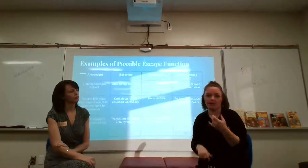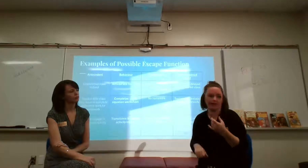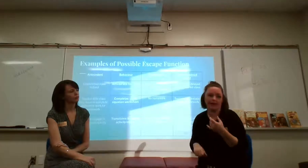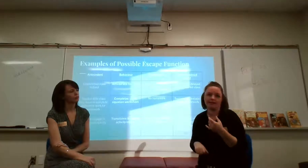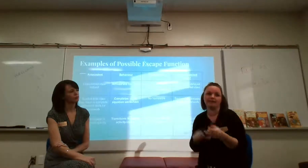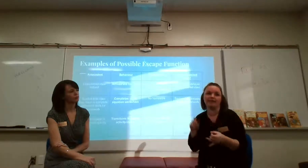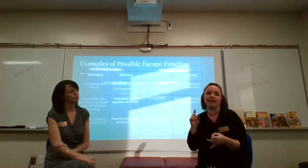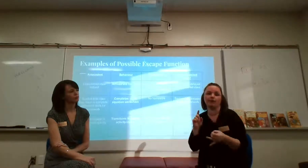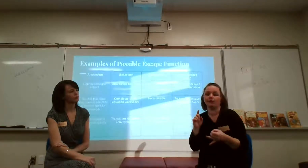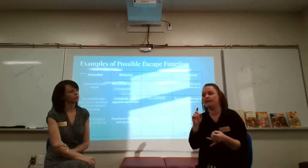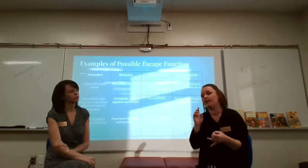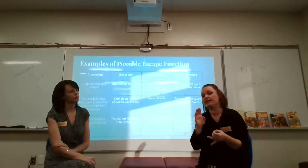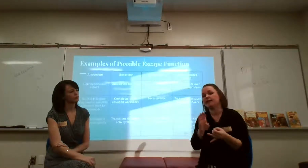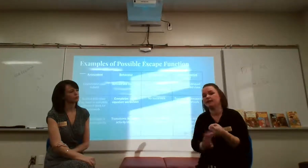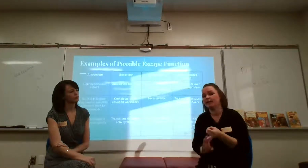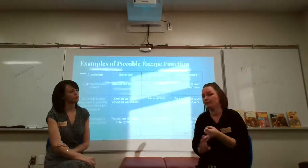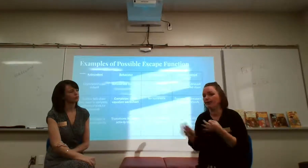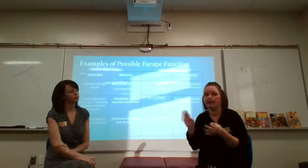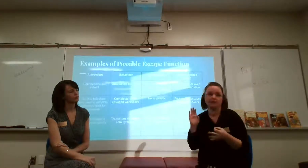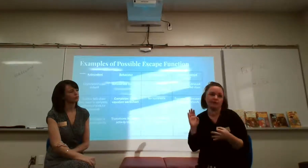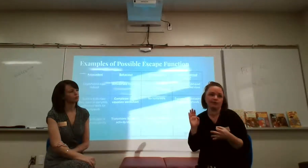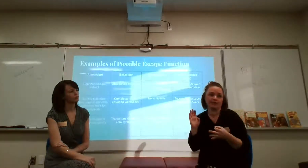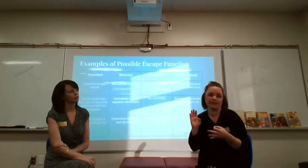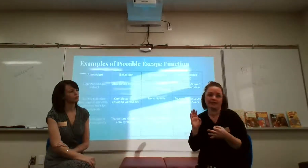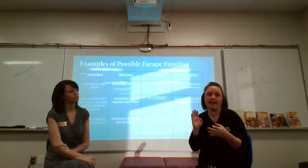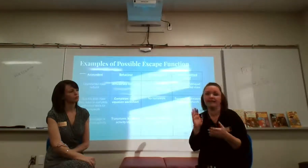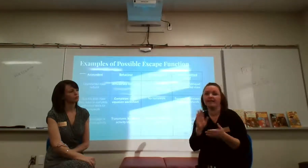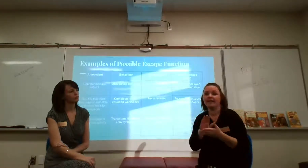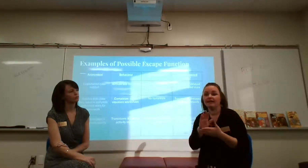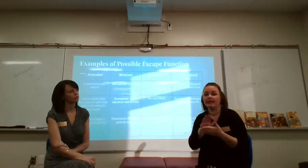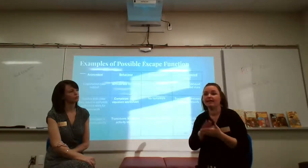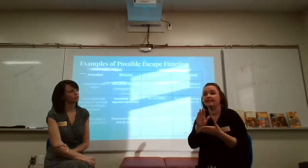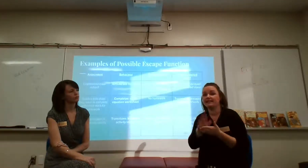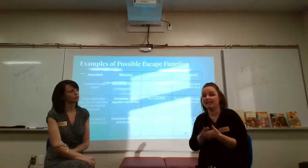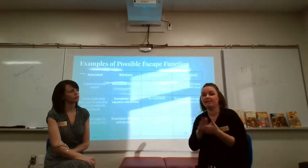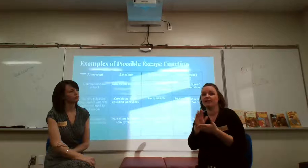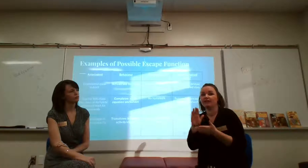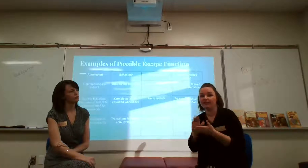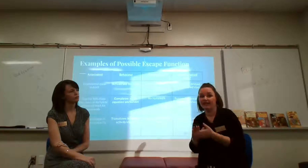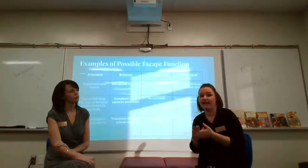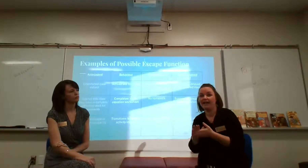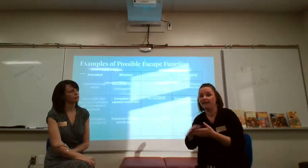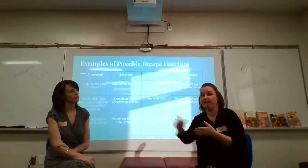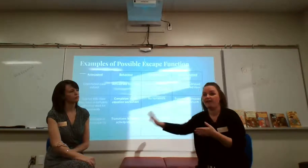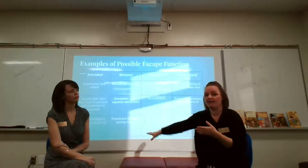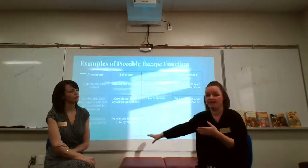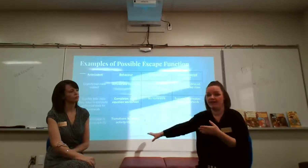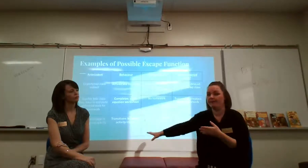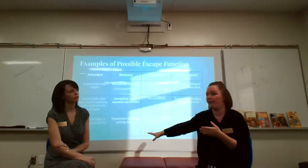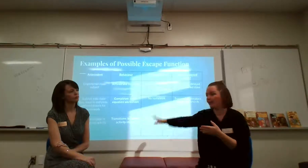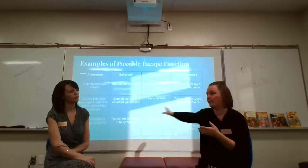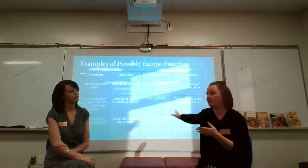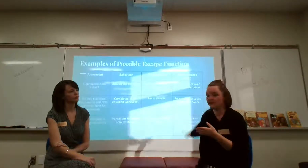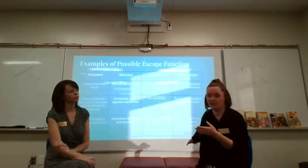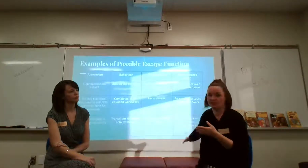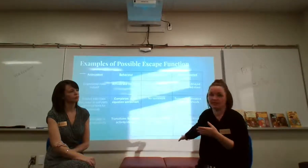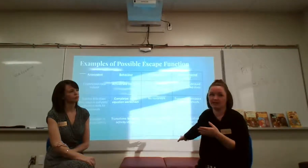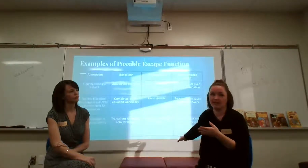the activity is done, we're going to the next subject, bell rings, we're going to the next class, they can successfully delay ever having done that math by transitioning to that